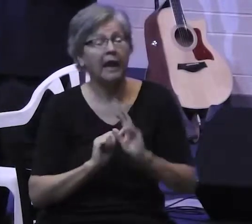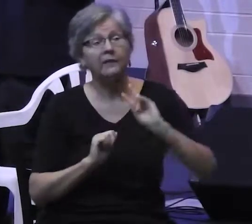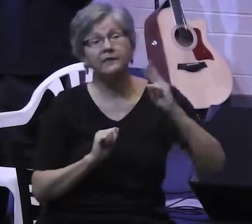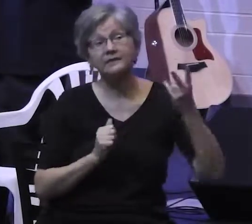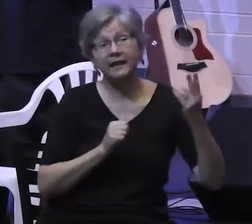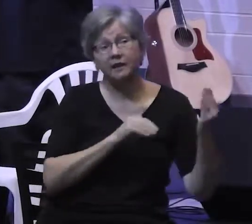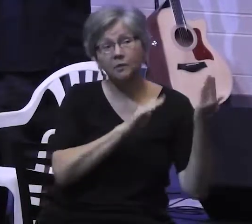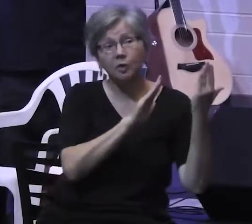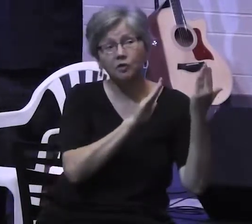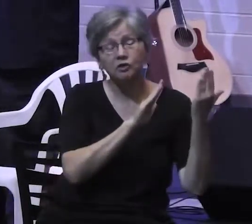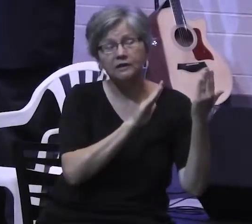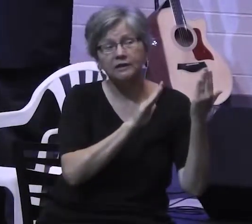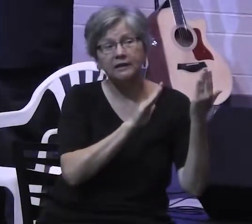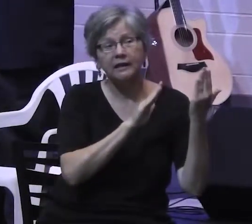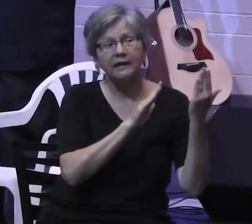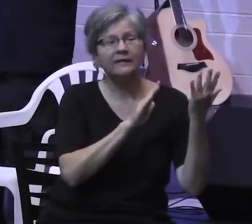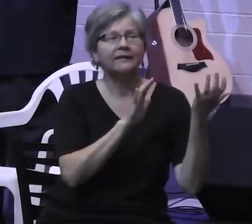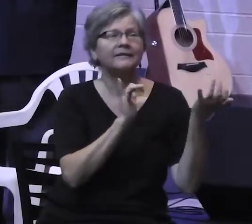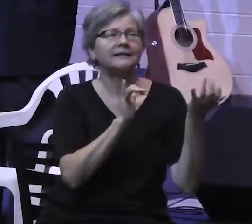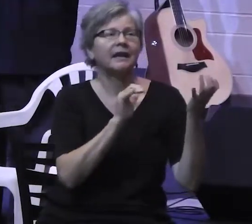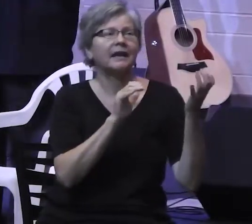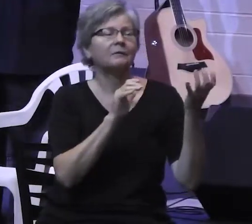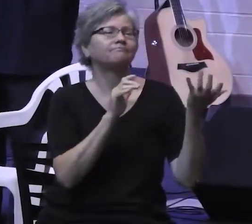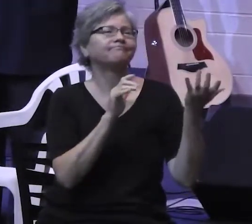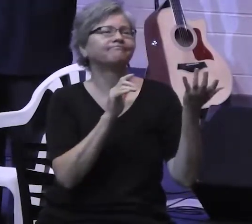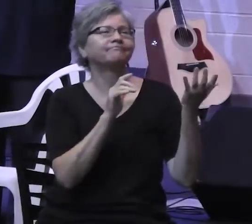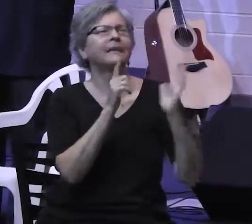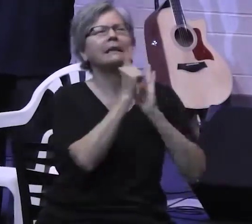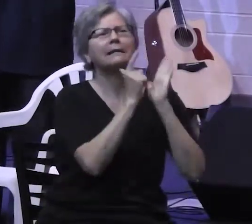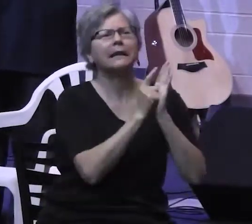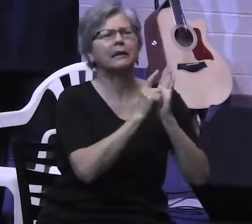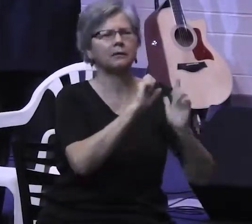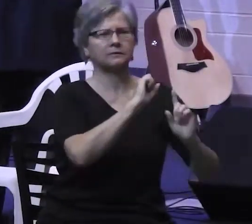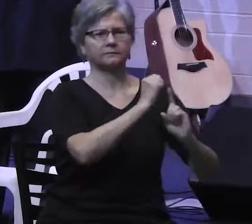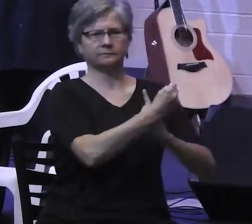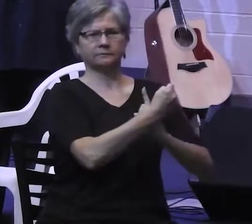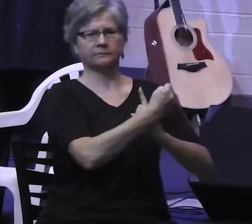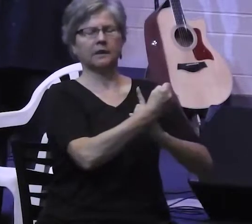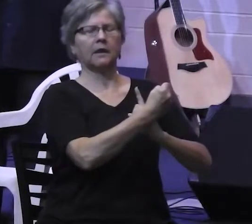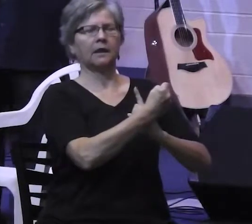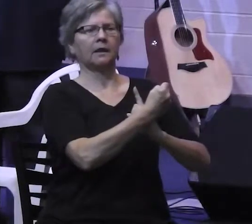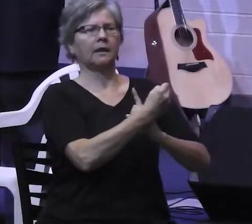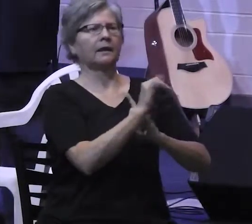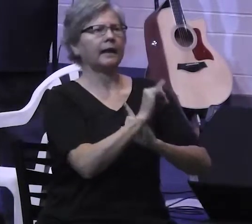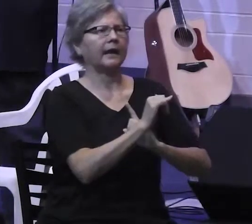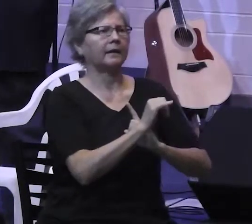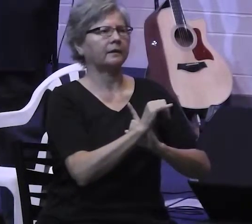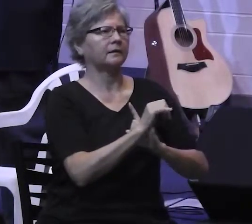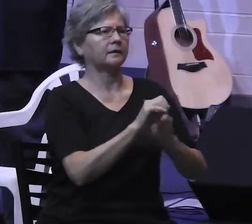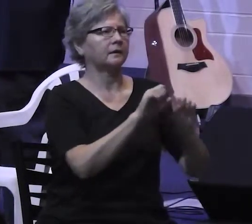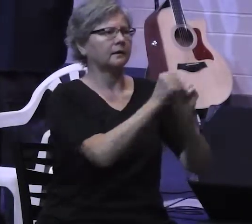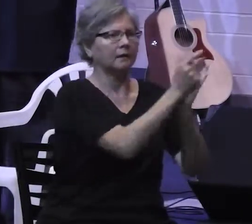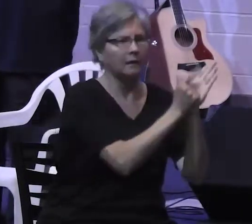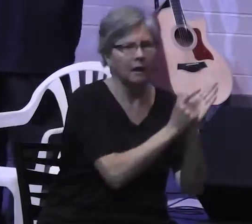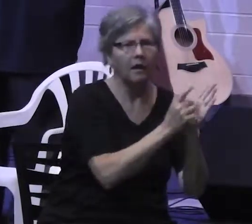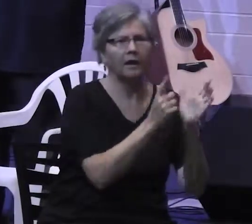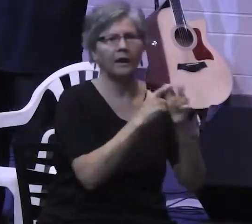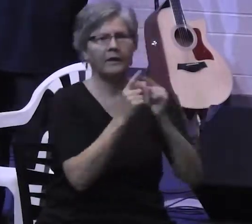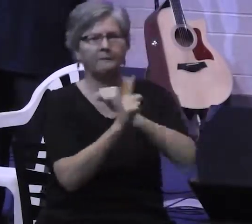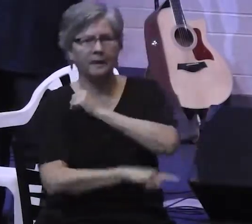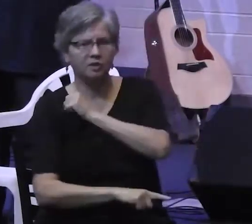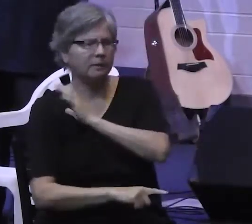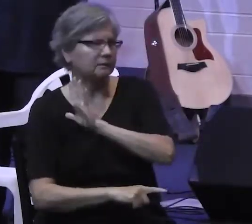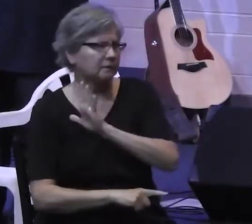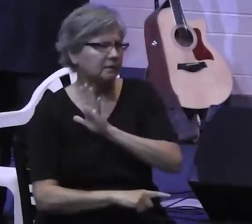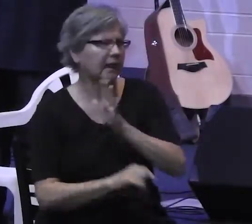setting is that of a courtroom, kind of. It's a legal setting. It's kind of the idea of crime and punishment. And the